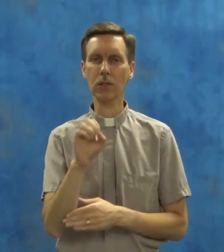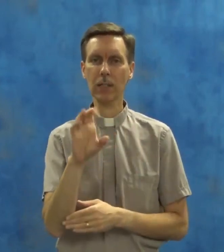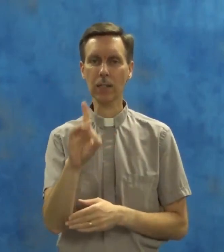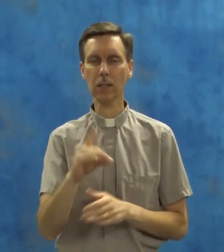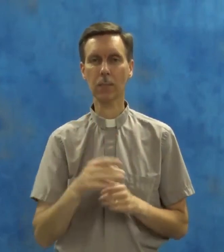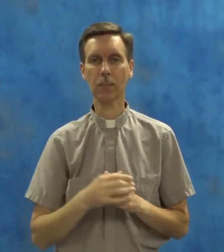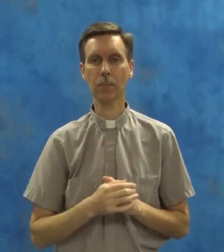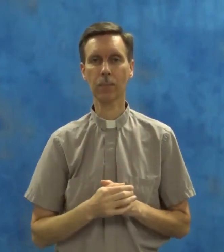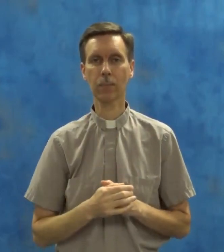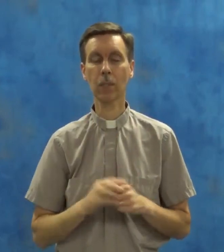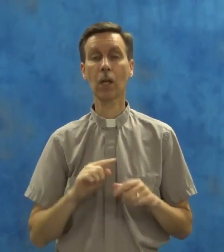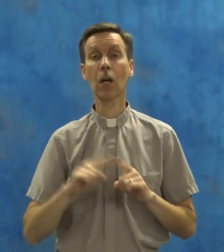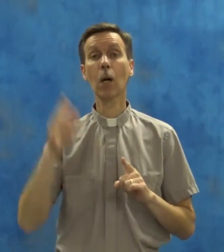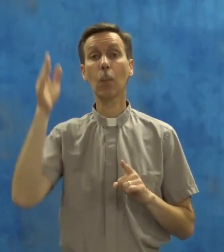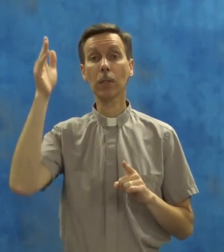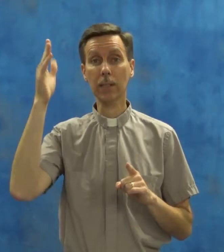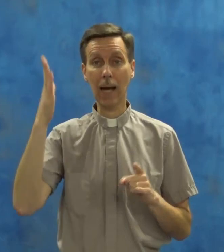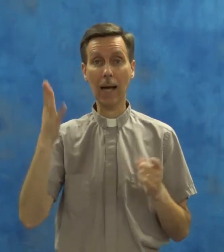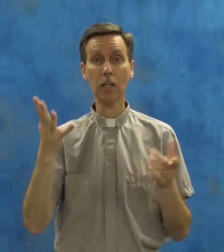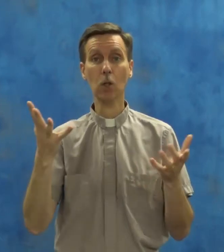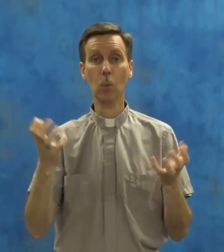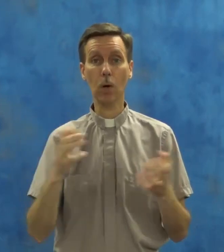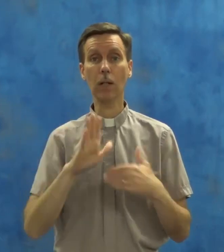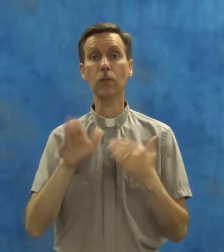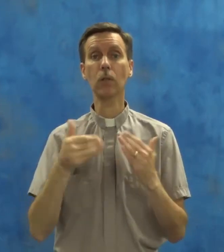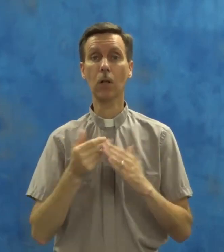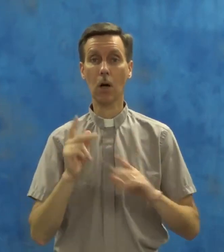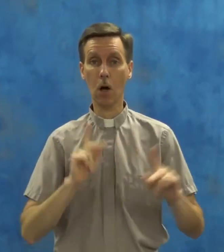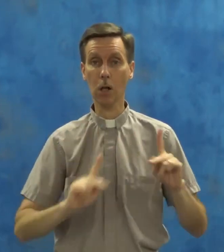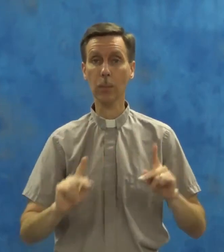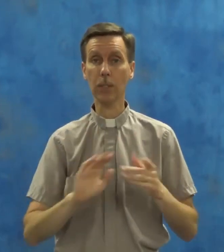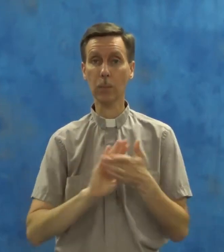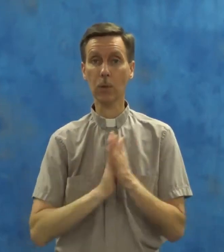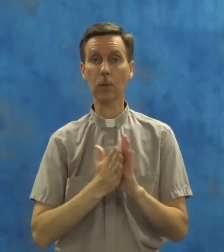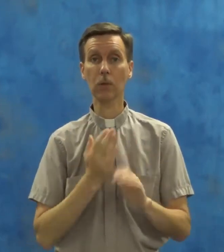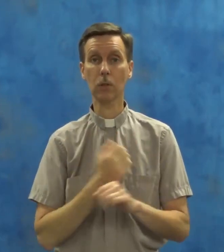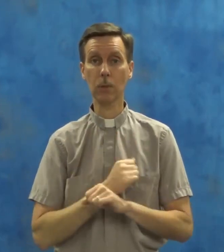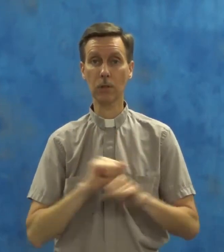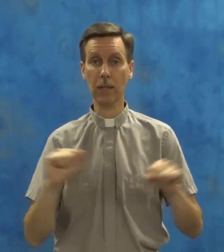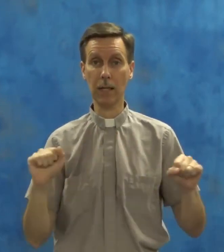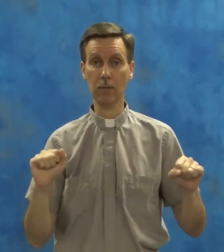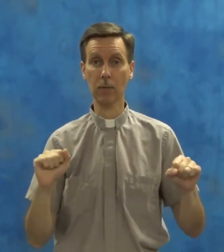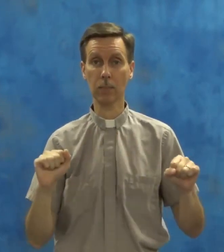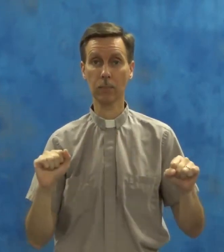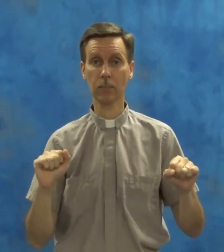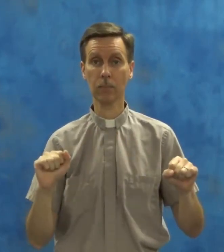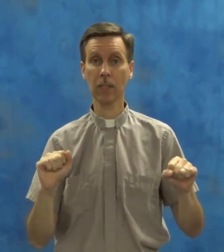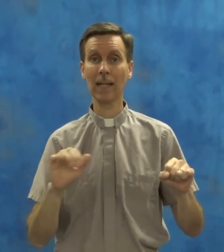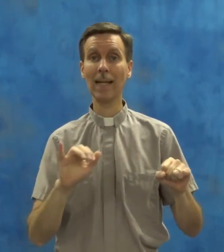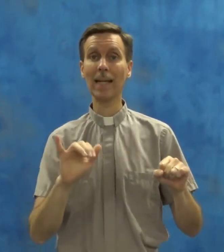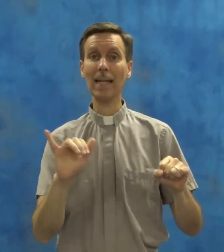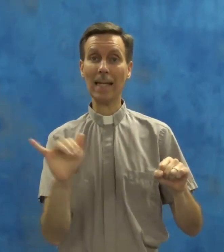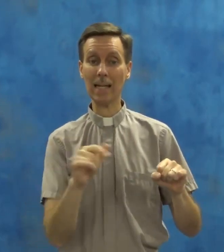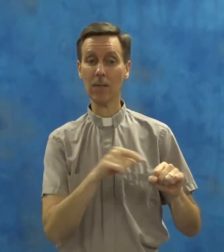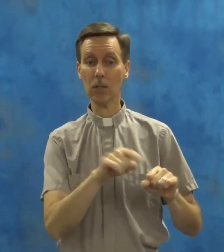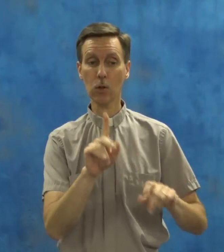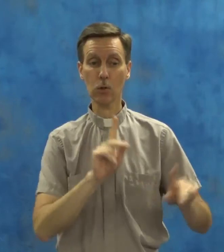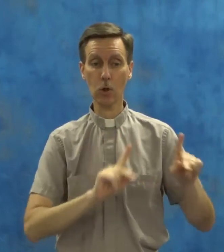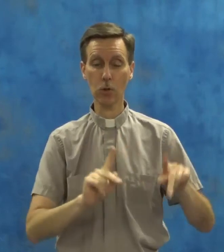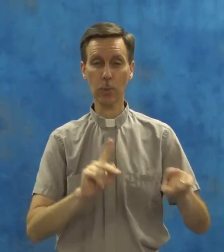seed. But God wants all people to be saved. Even those